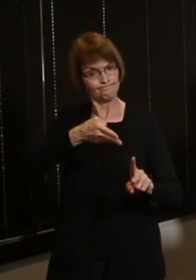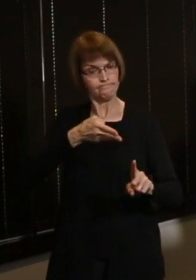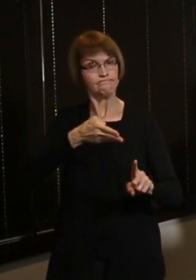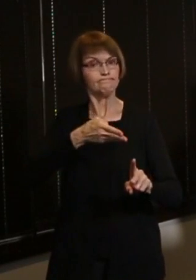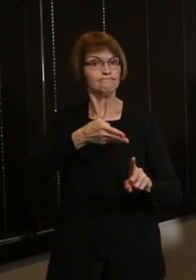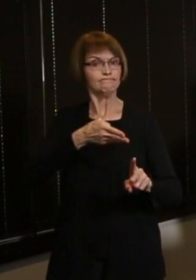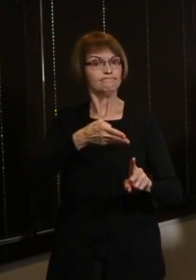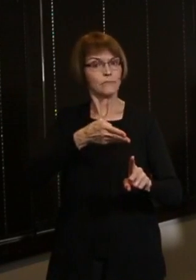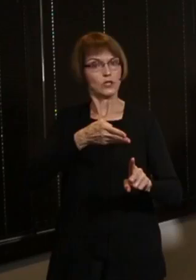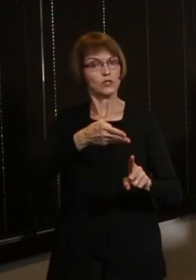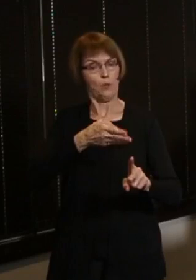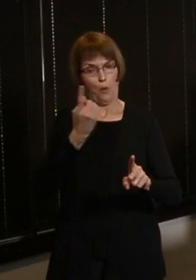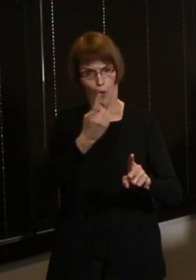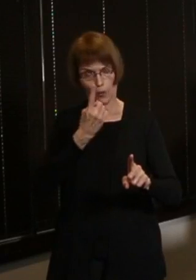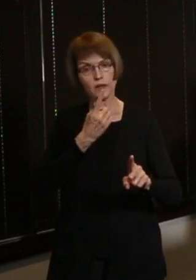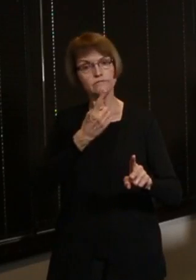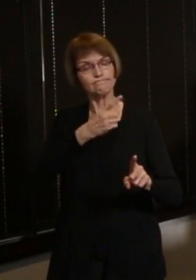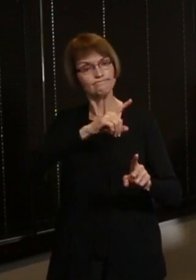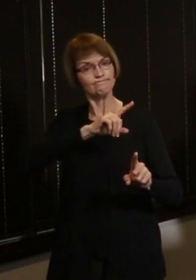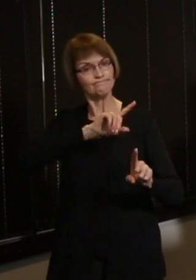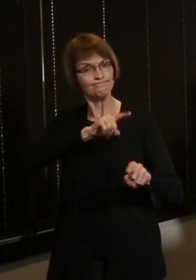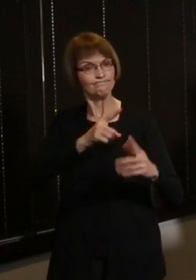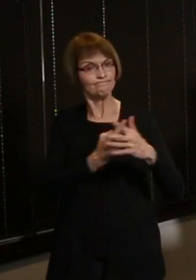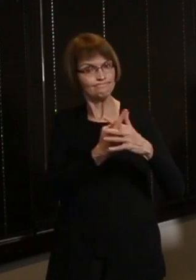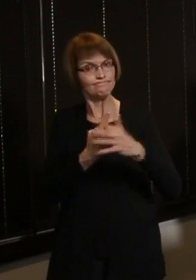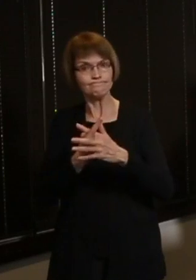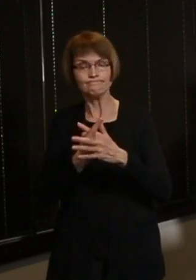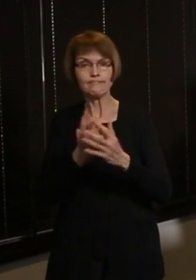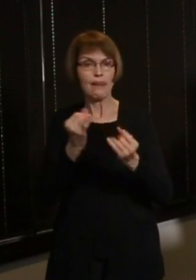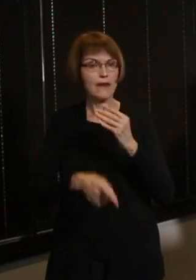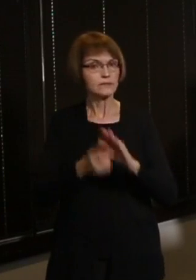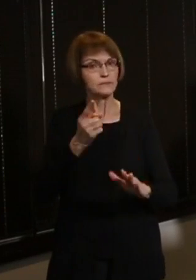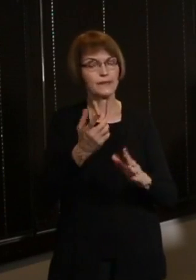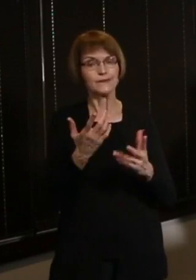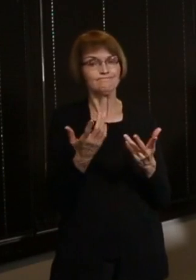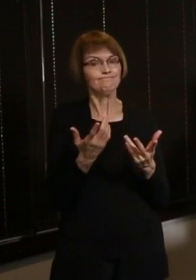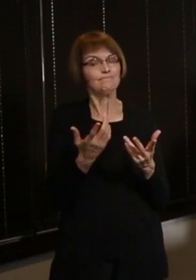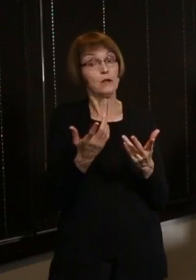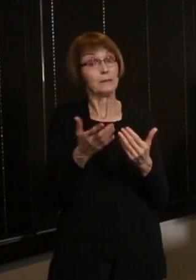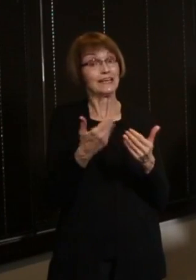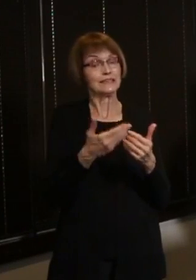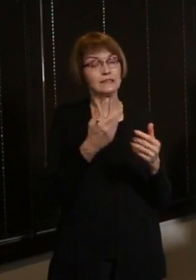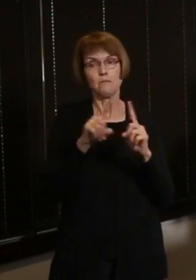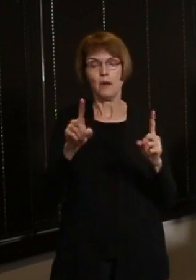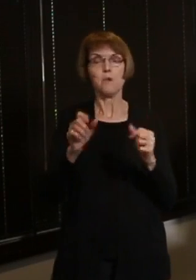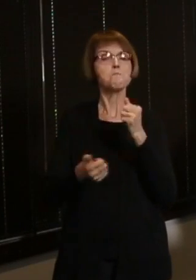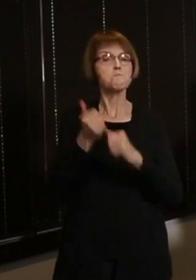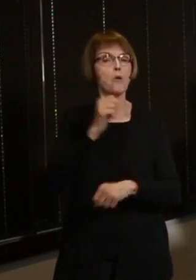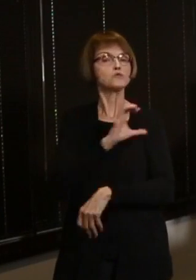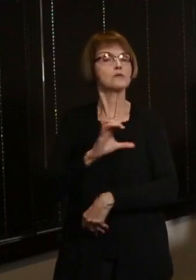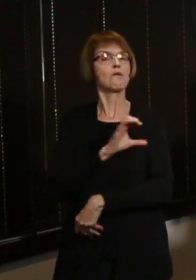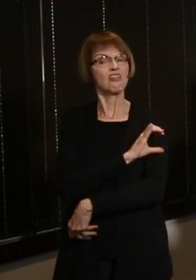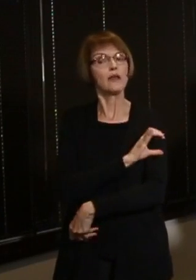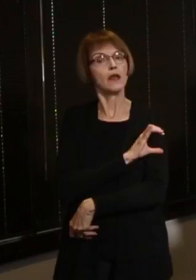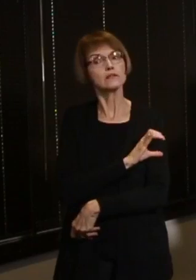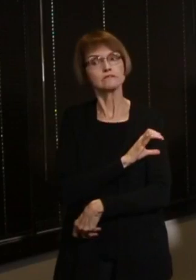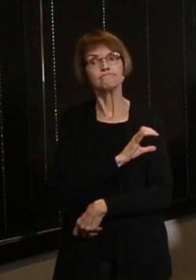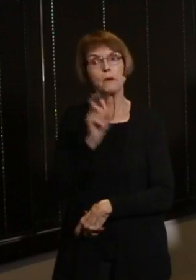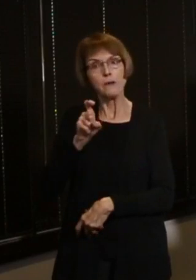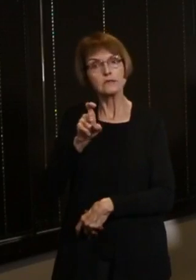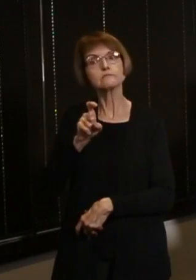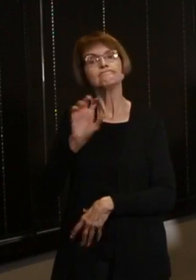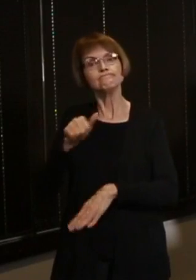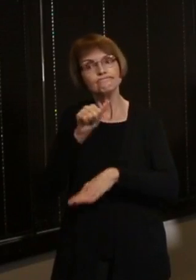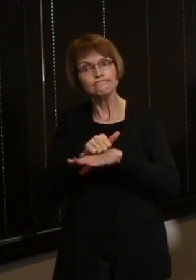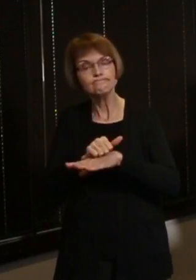of our clinics are for scheduled appointments. And so it makes it very difficult to do the walk-up because then you don't know how